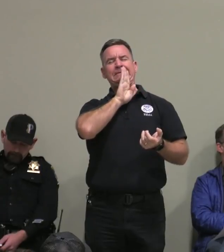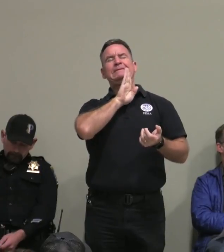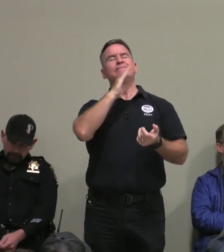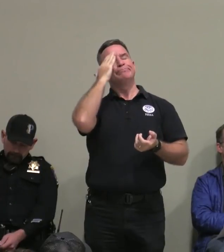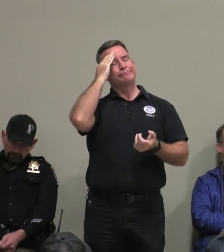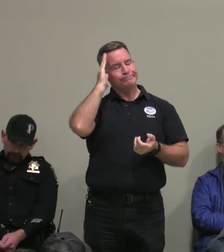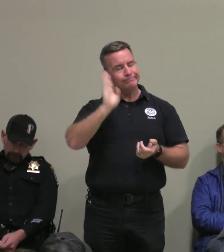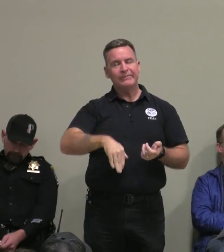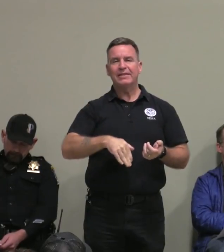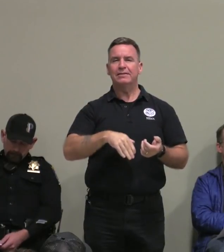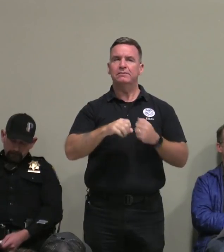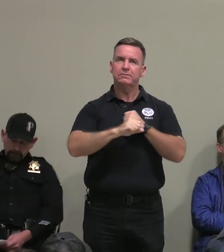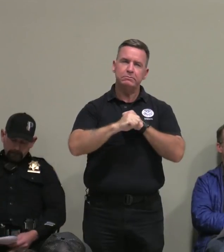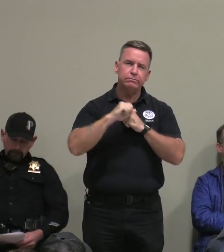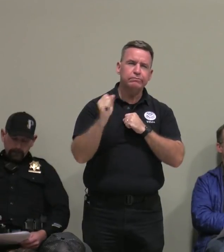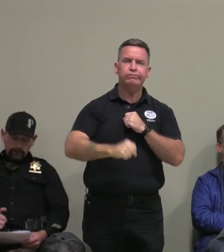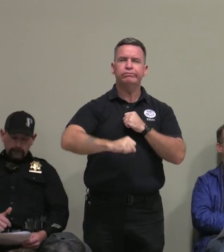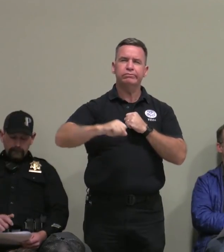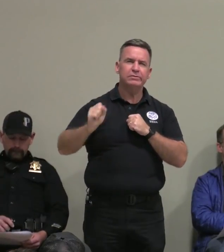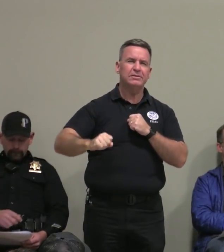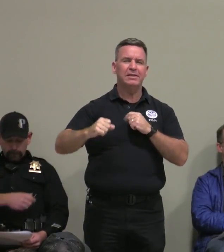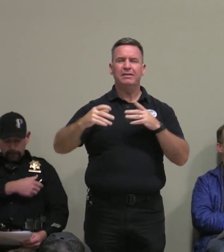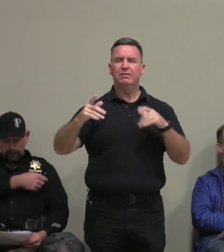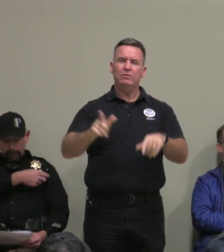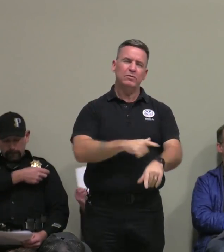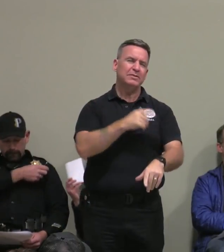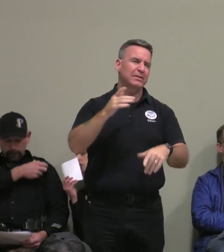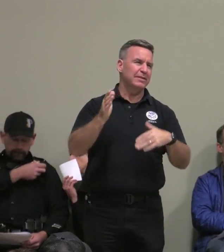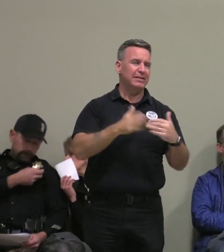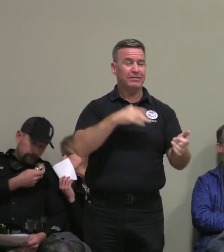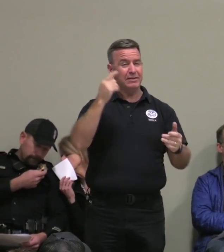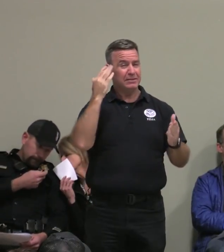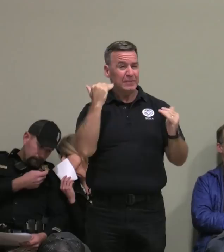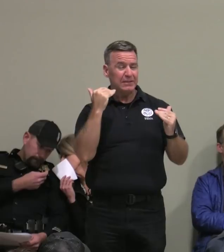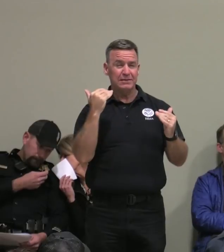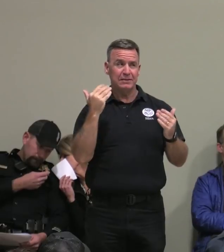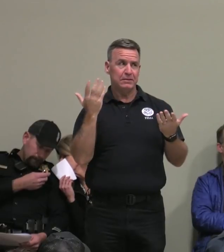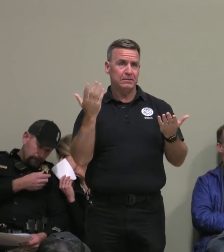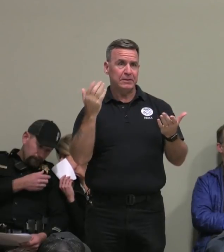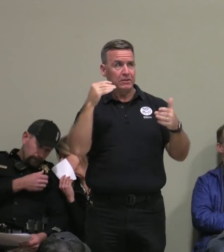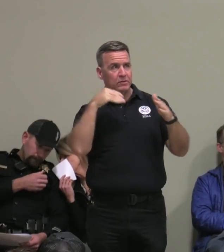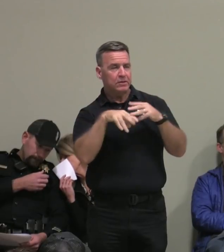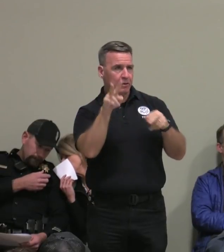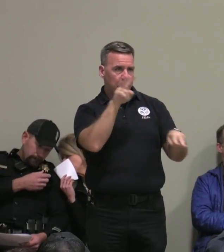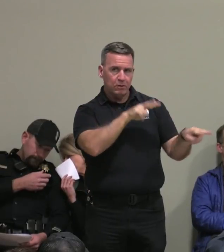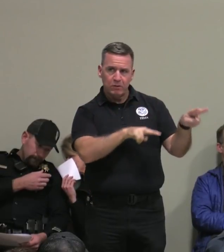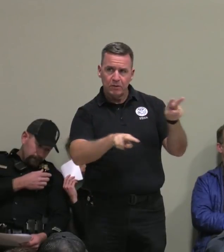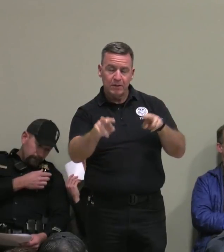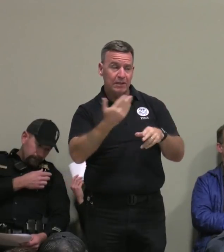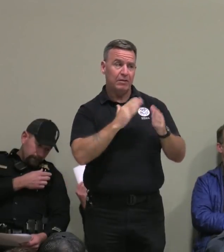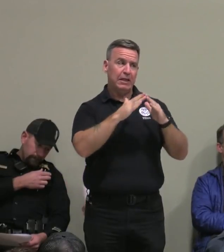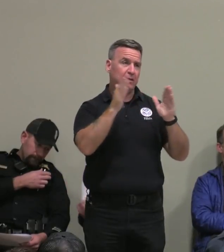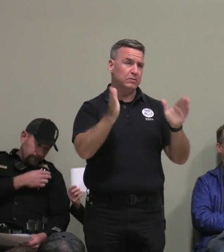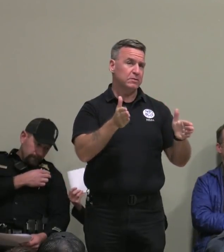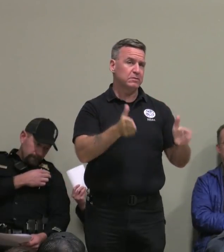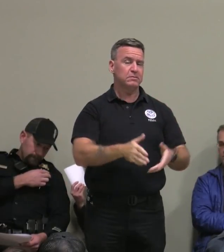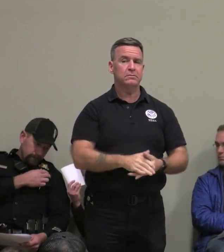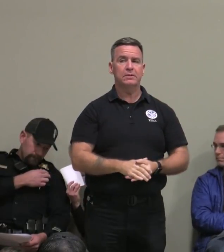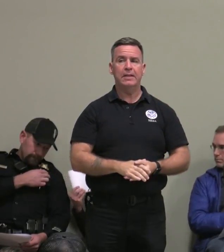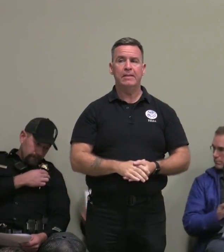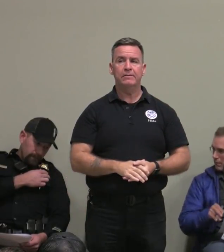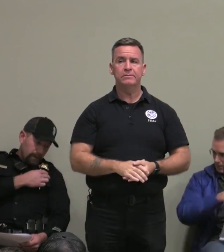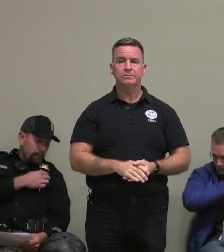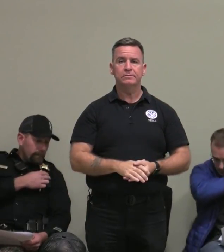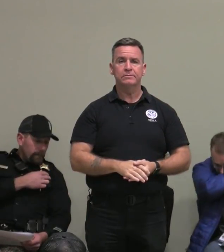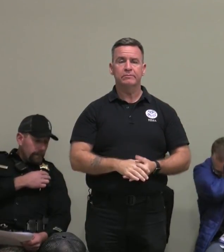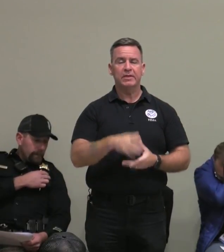because it's taking a lot longer than we were anticipating to even get in to look at our houses. And I want